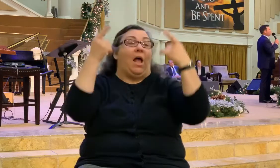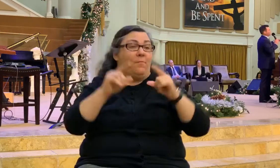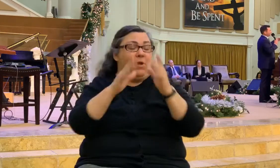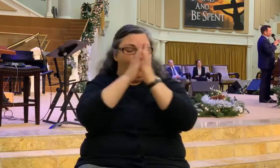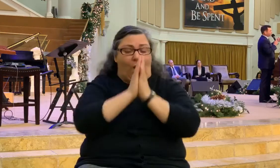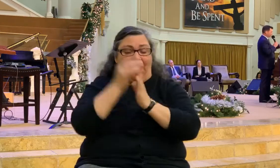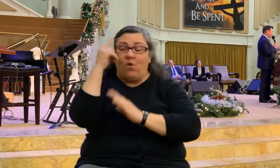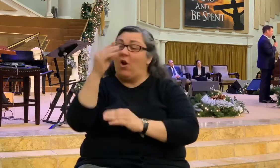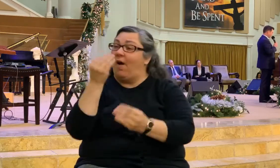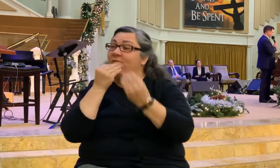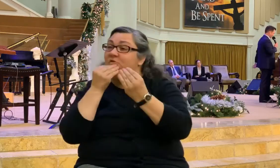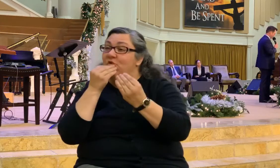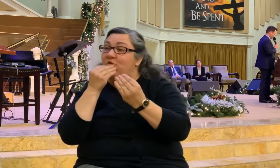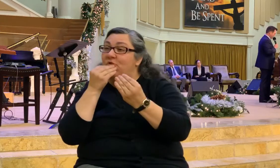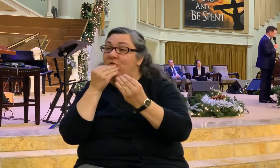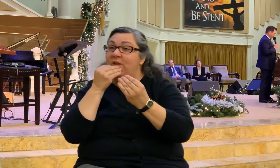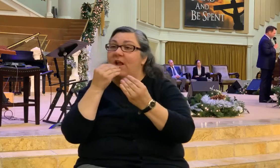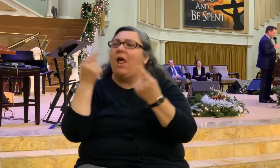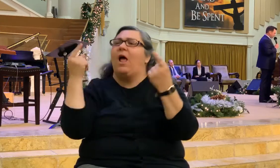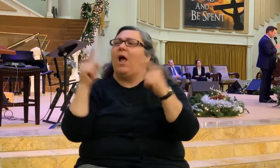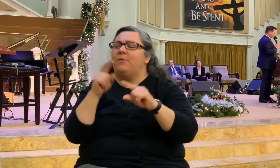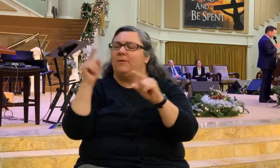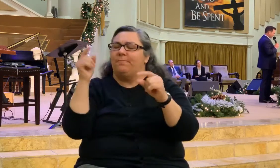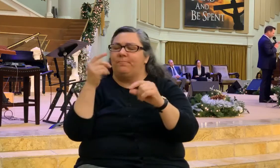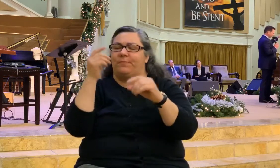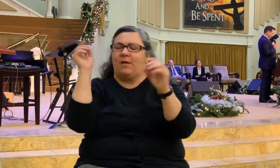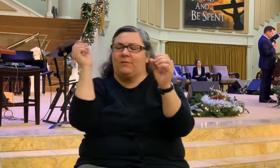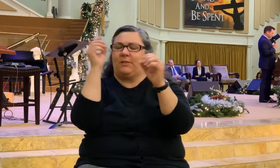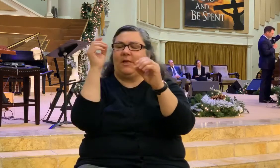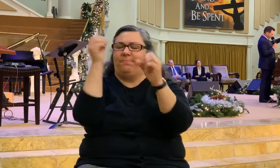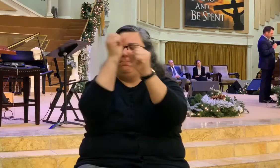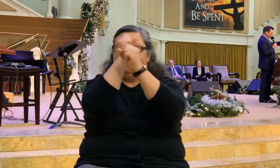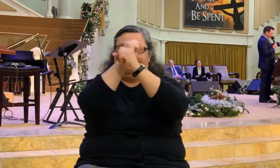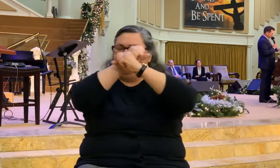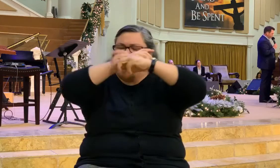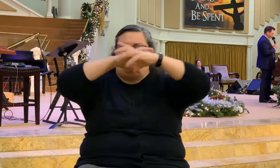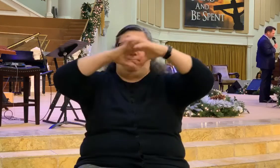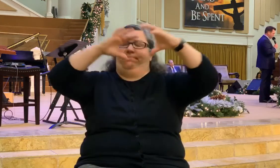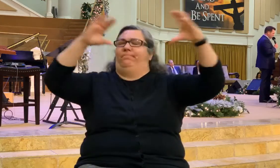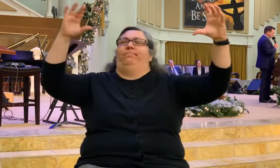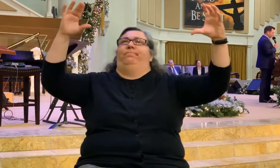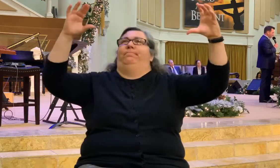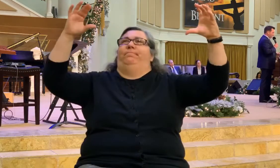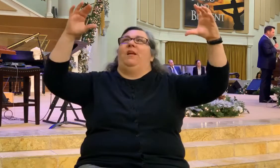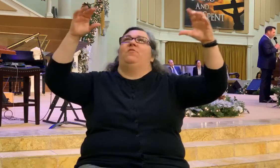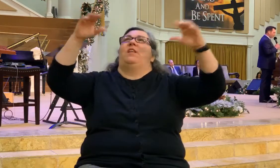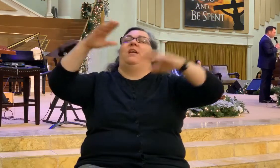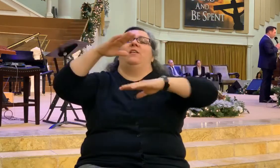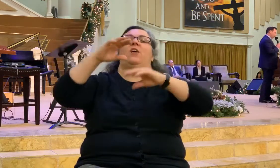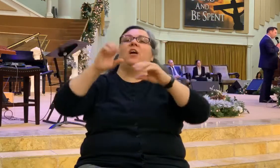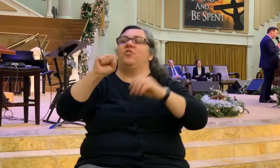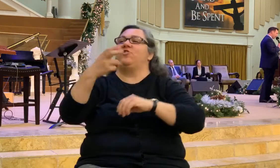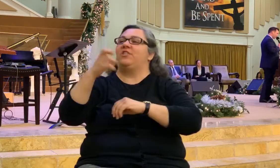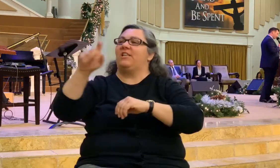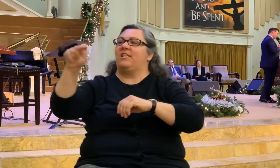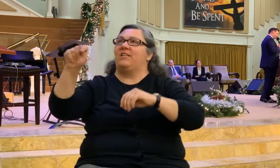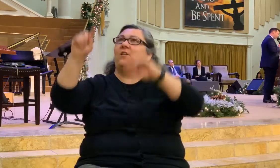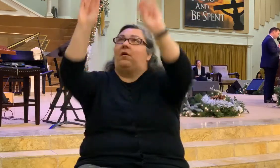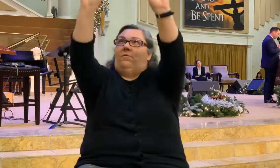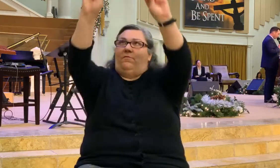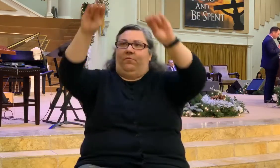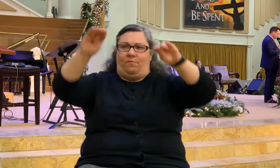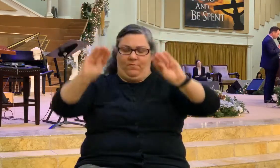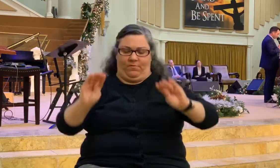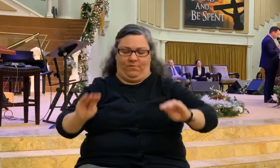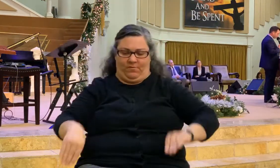and he fell into a trance. The Bible says that there was a sheet that descended from heaven, and upon it were all manner of clean